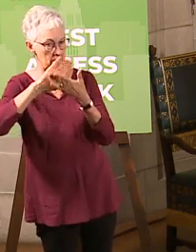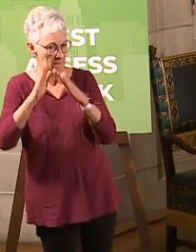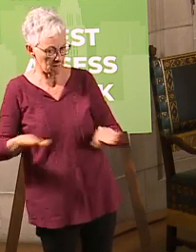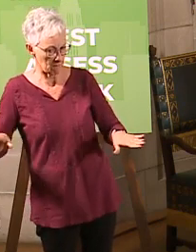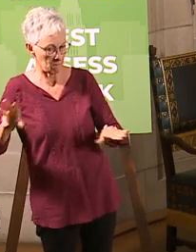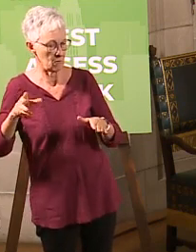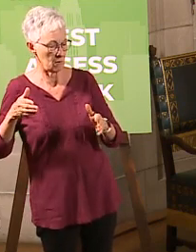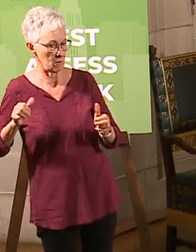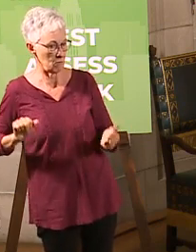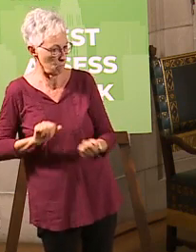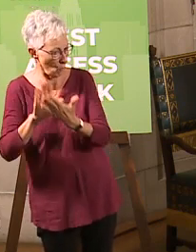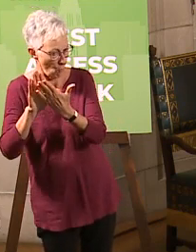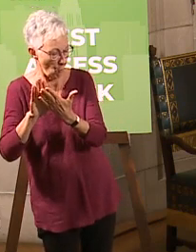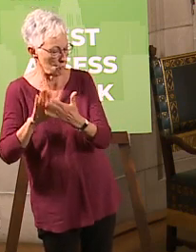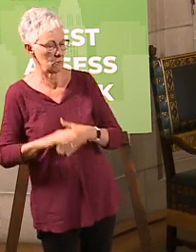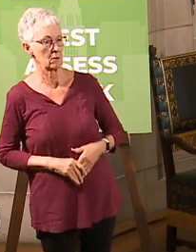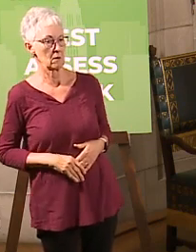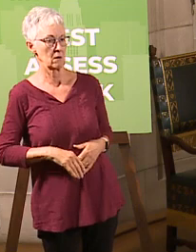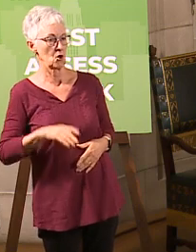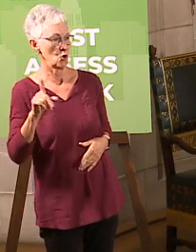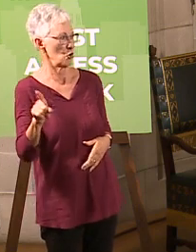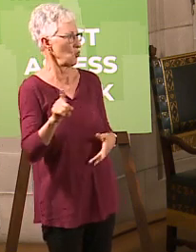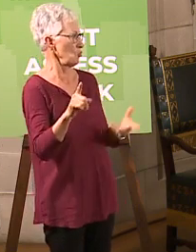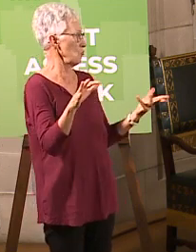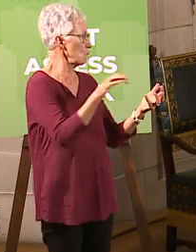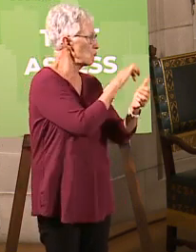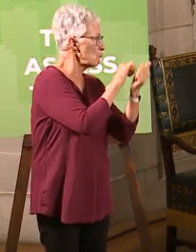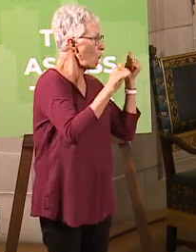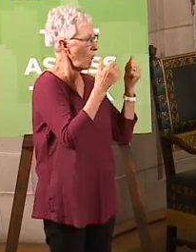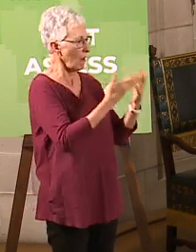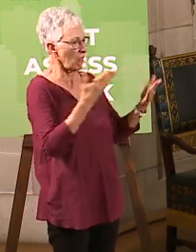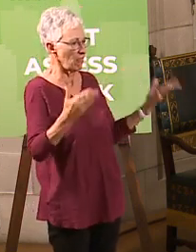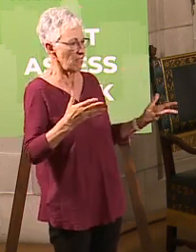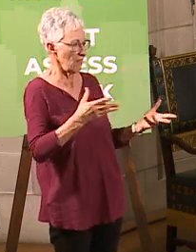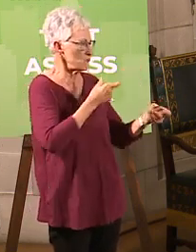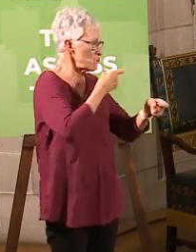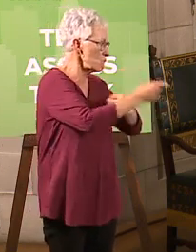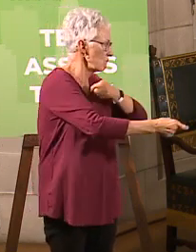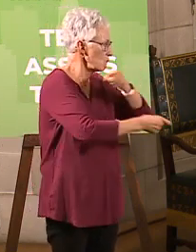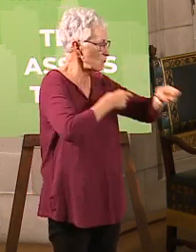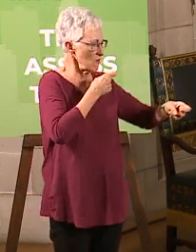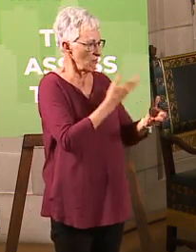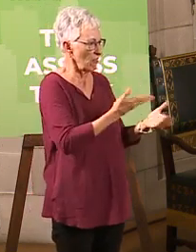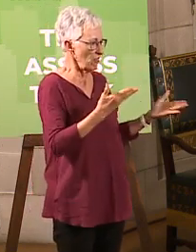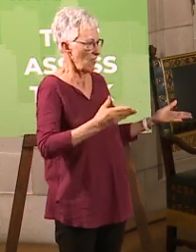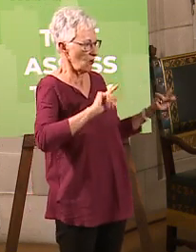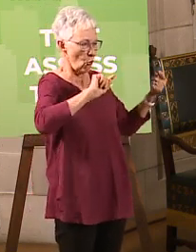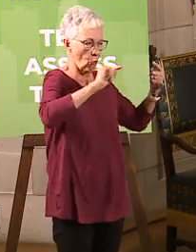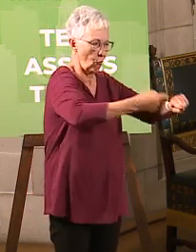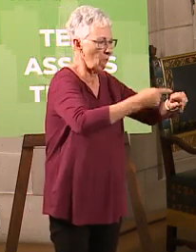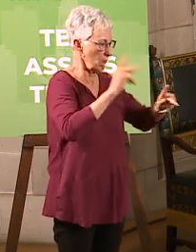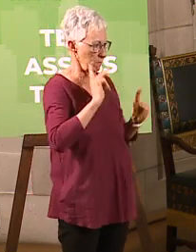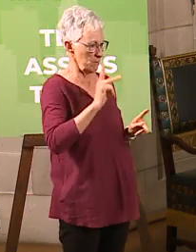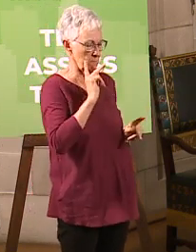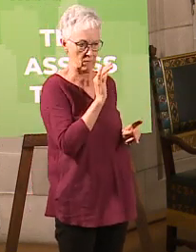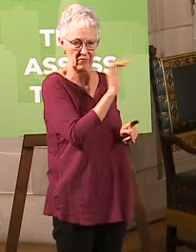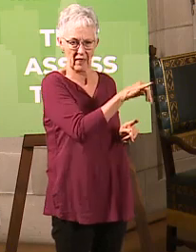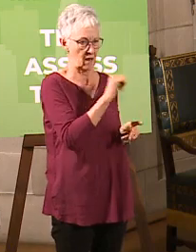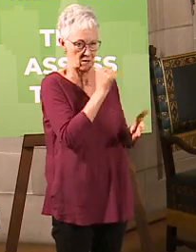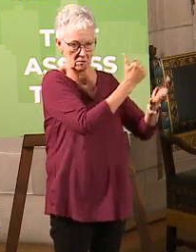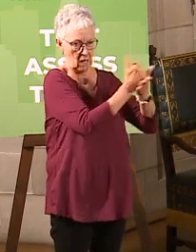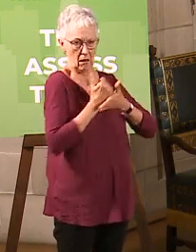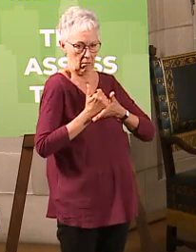rights, but also do it in a safe way. And what you saw was that as we saw the escalating violence from a small group of the protesters, I believe it